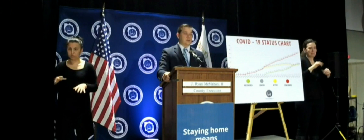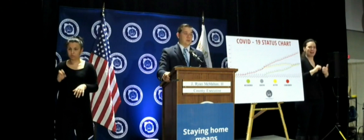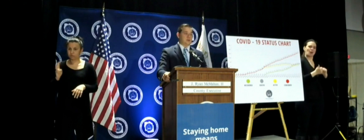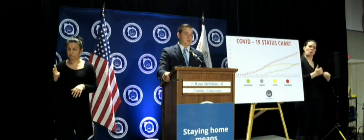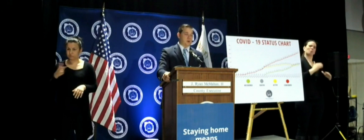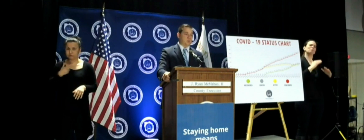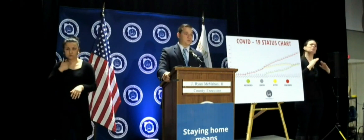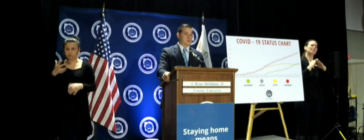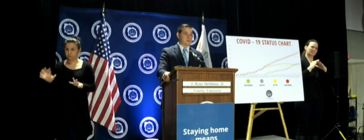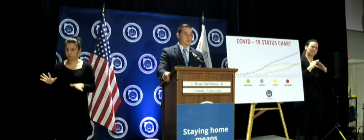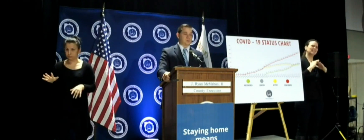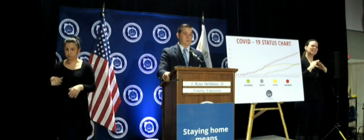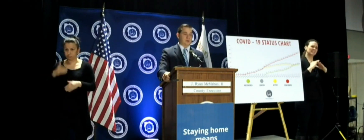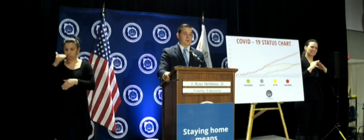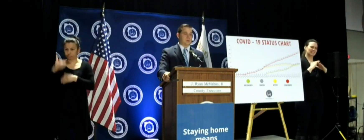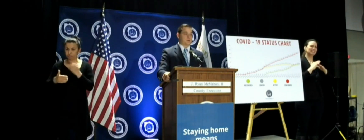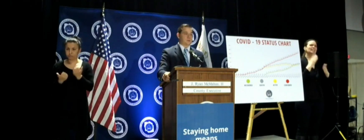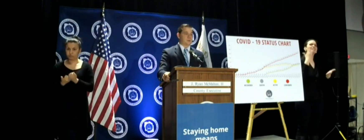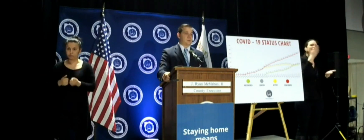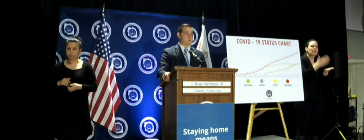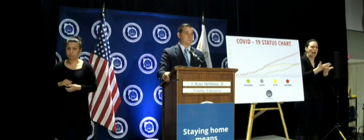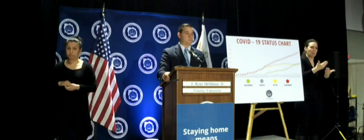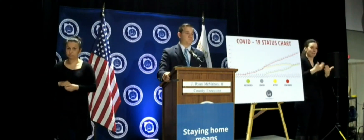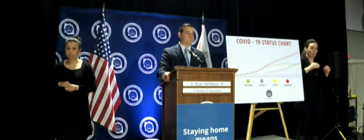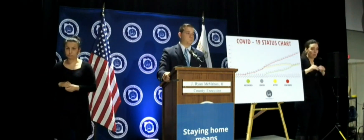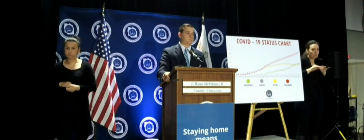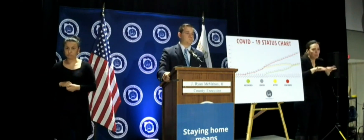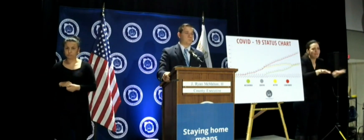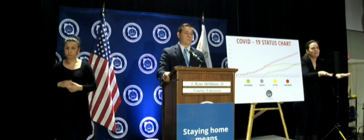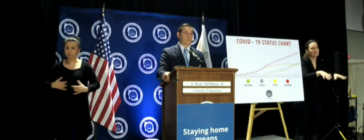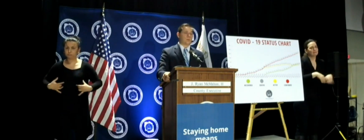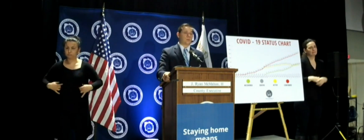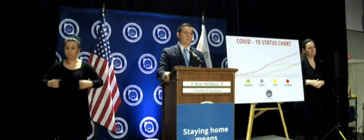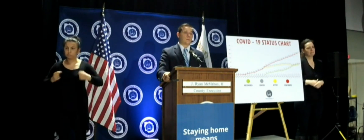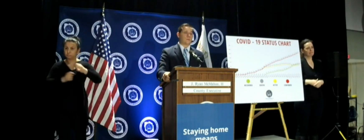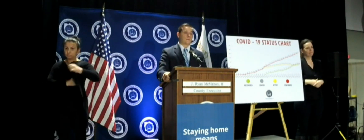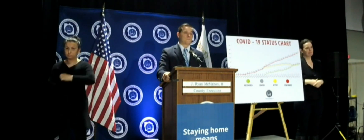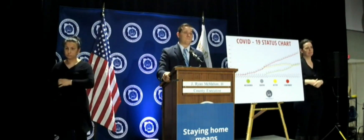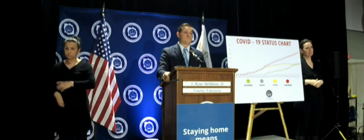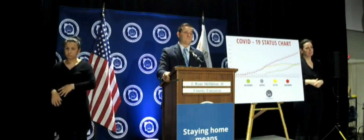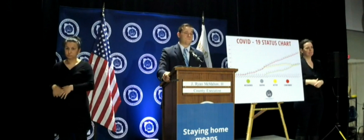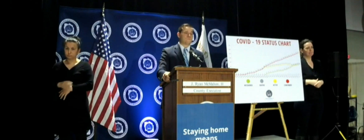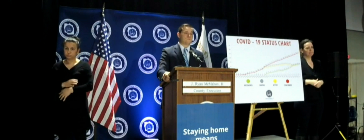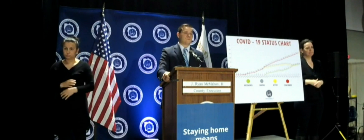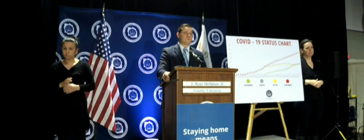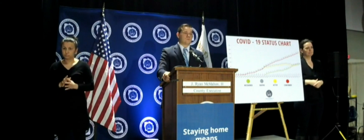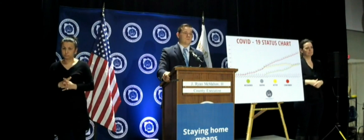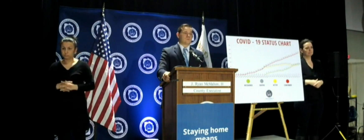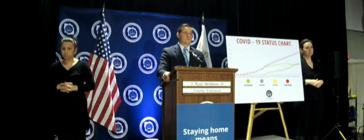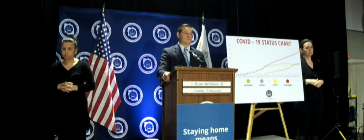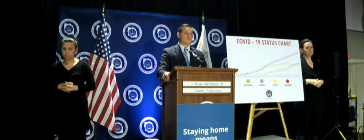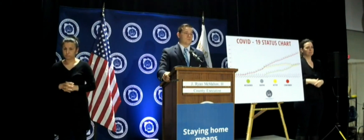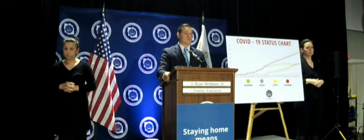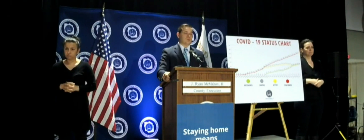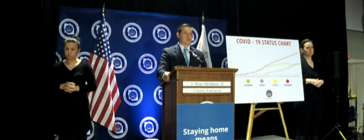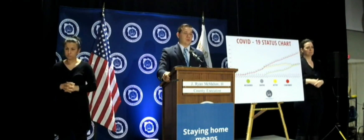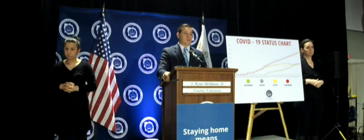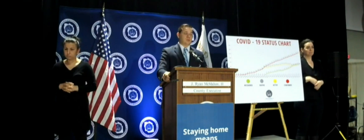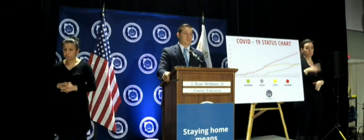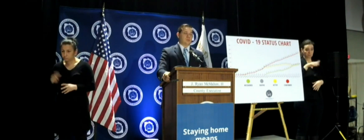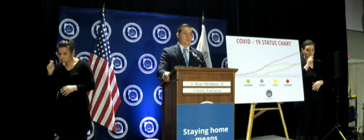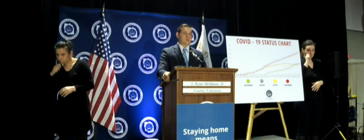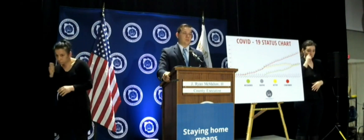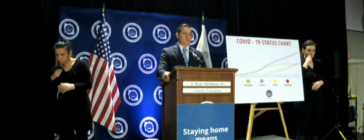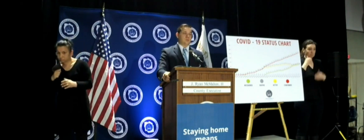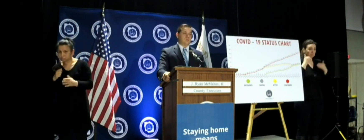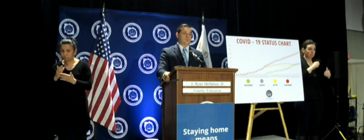this and use our resources to protect our residents here? What does that mean? What is resources? Obviously testing employees proactively, but beyond